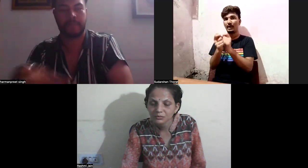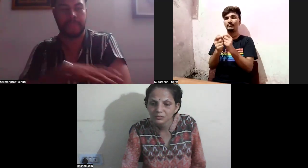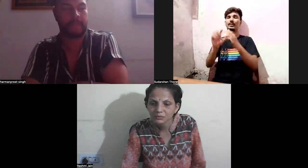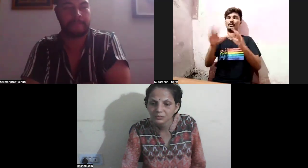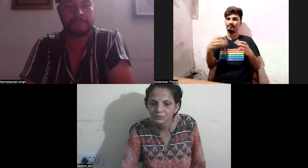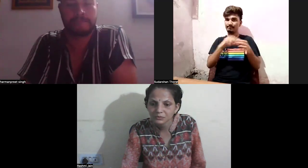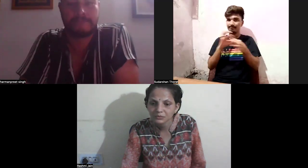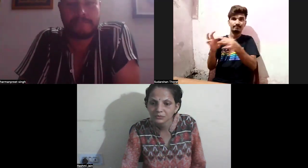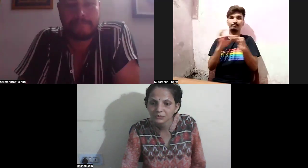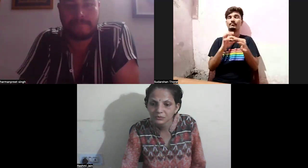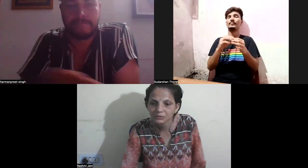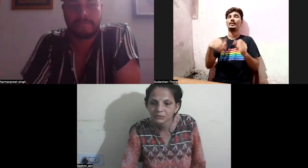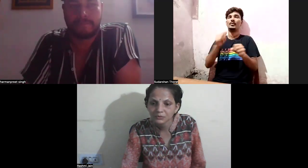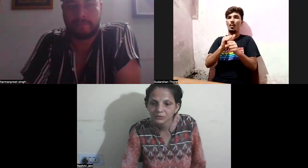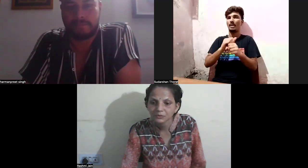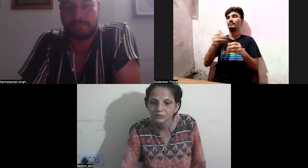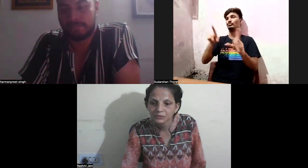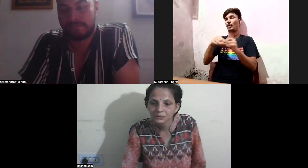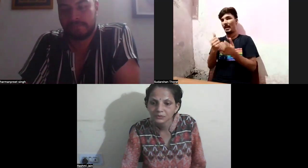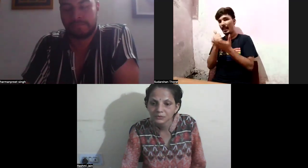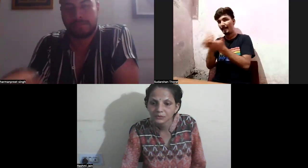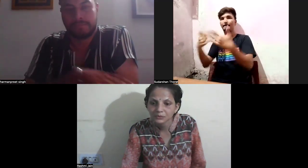their culture will be very different.